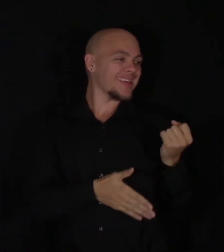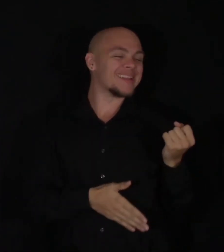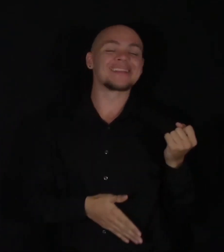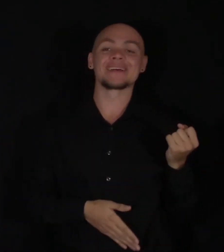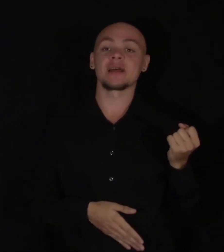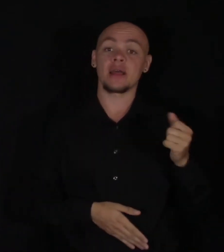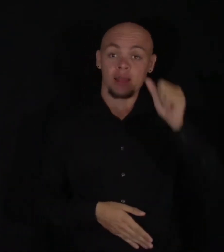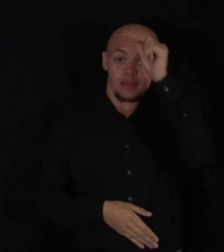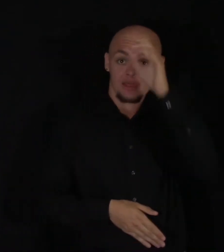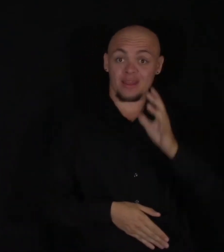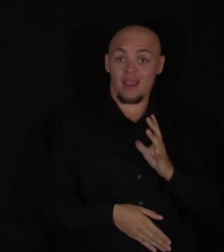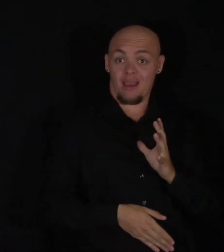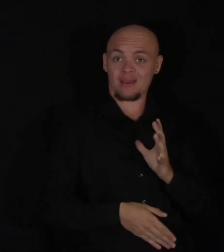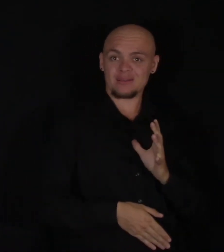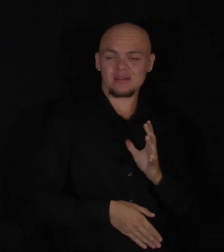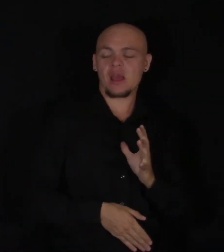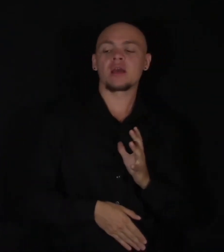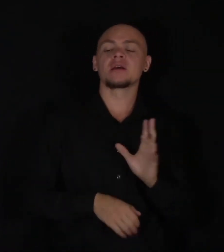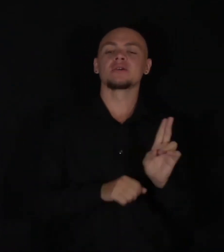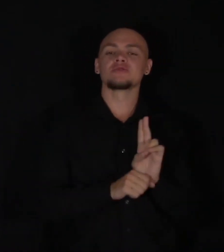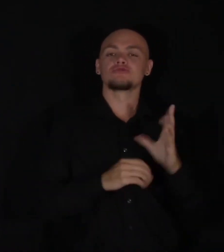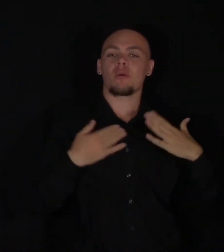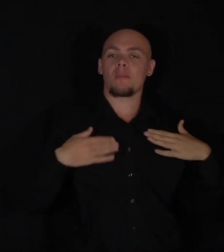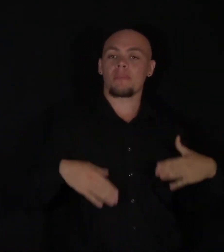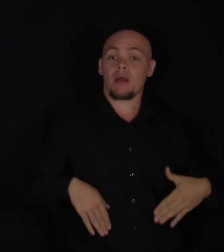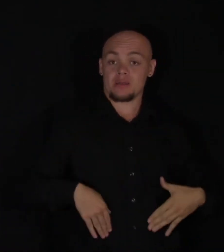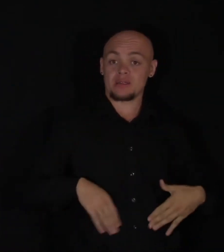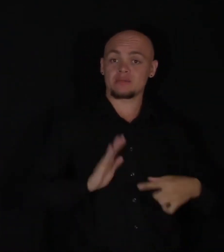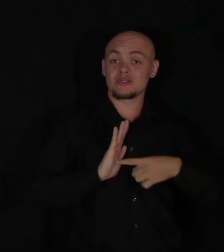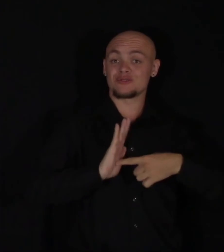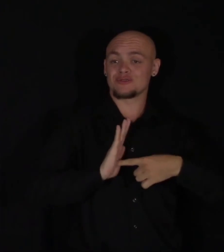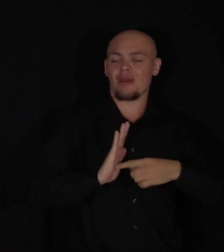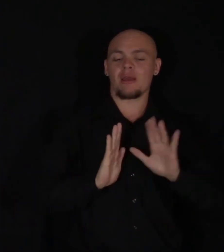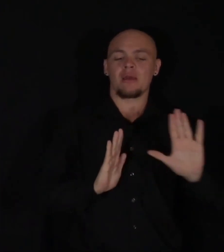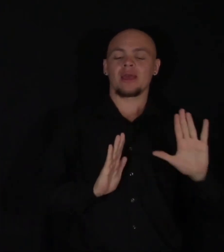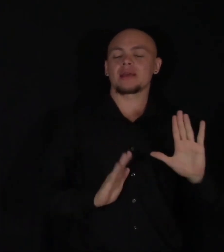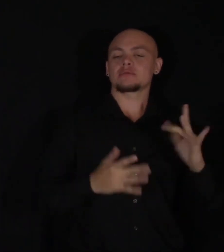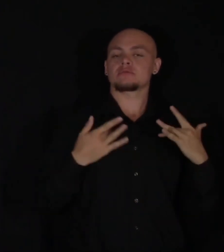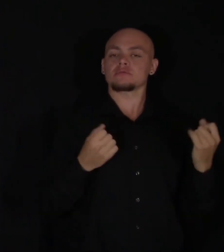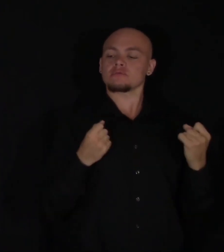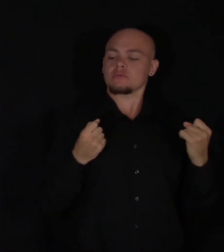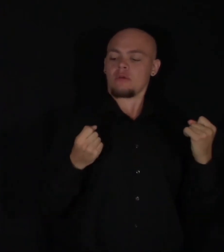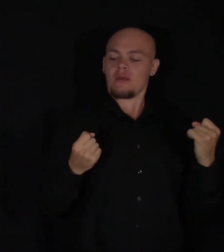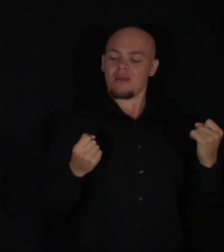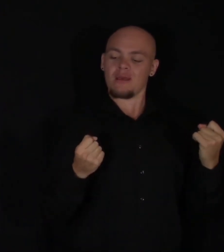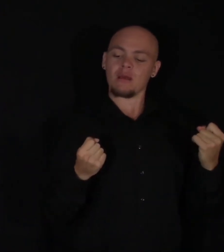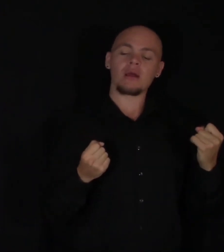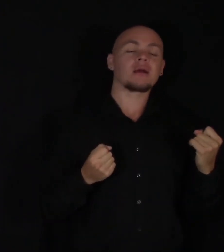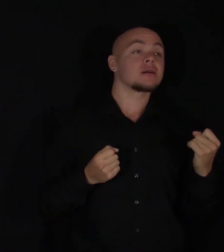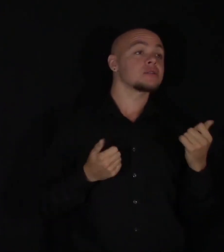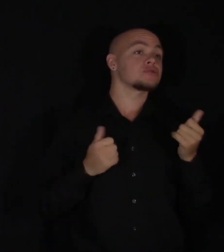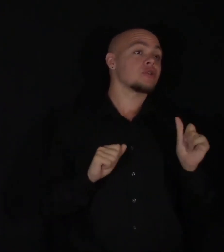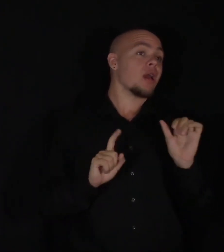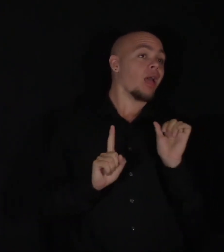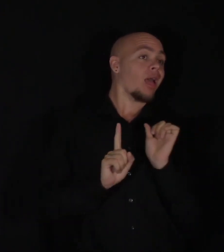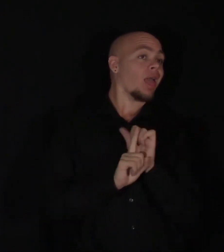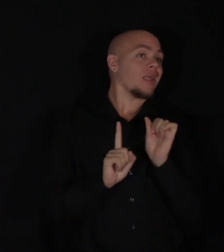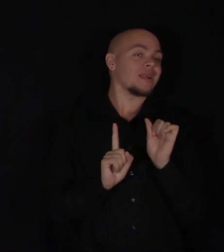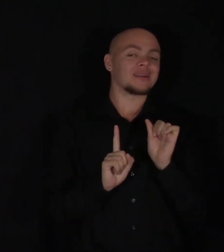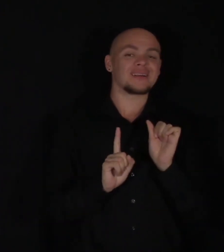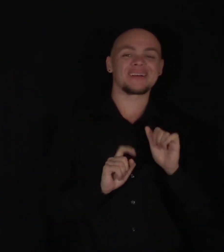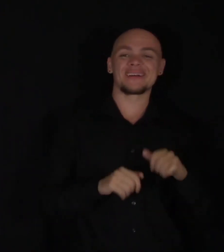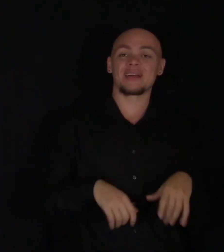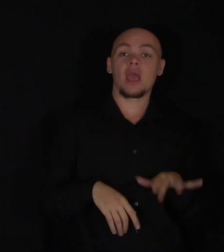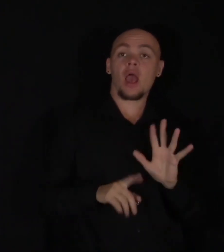The guy, on the other hand, will use his body to demonstrate his masculinity. He'll try to decoy her, boom, launching